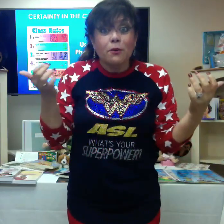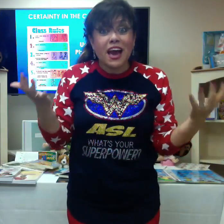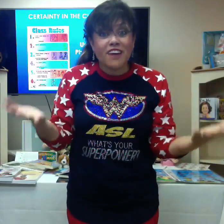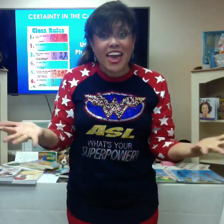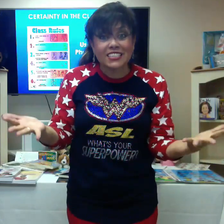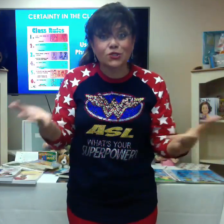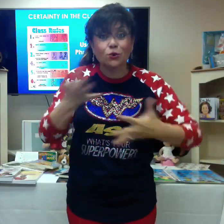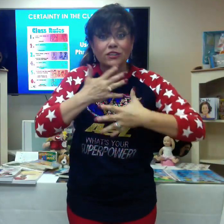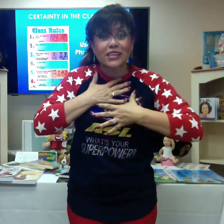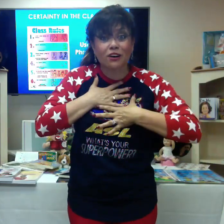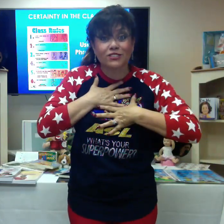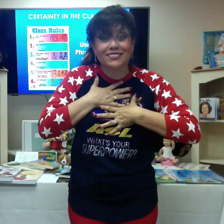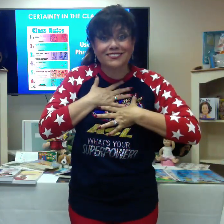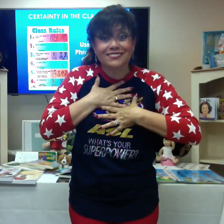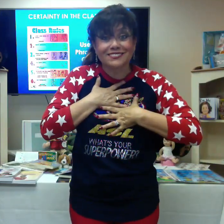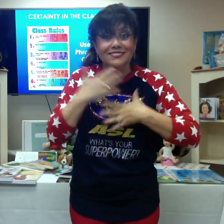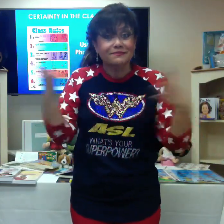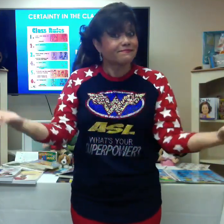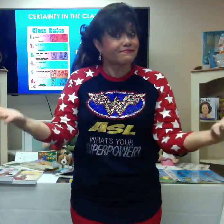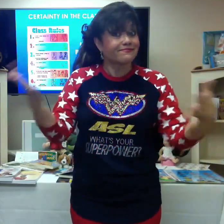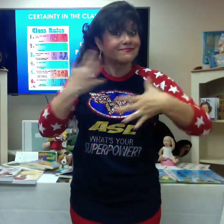We have hands to ourselves.